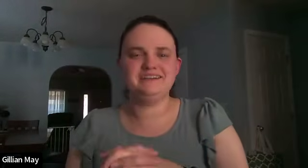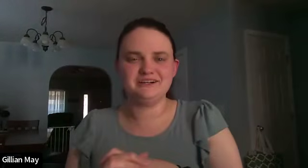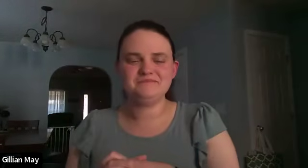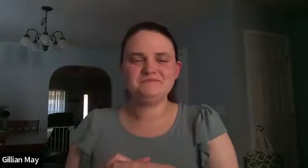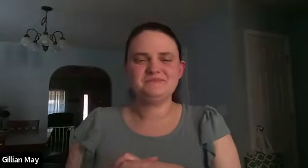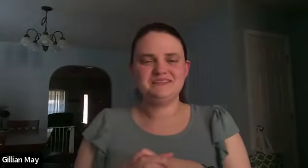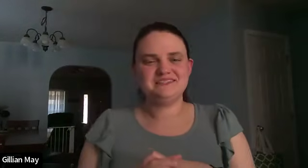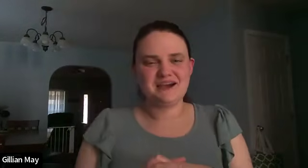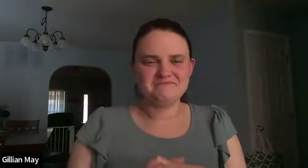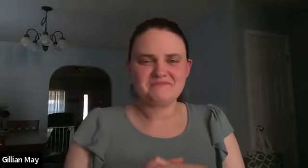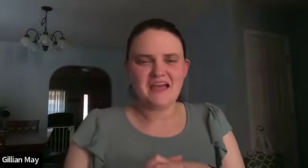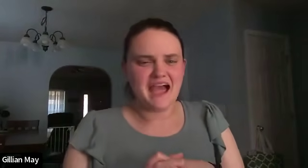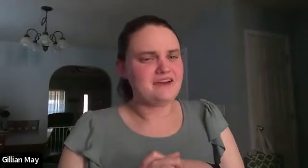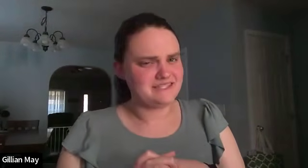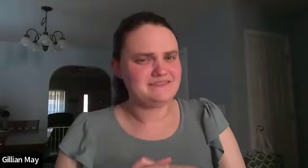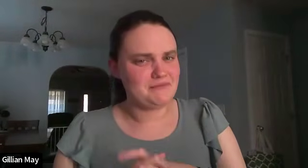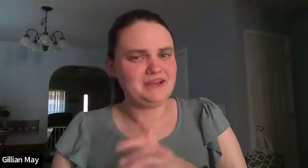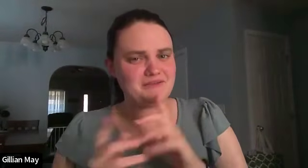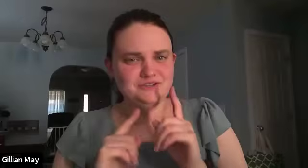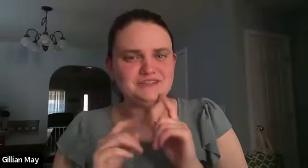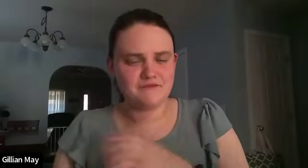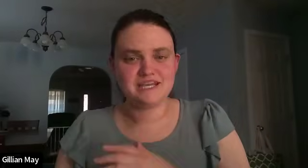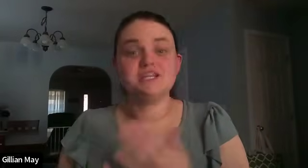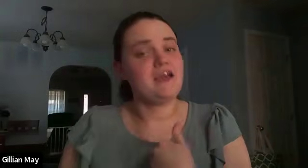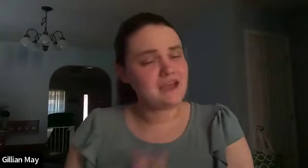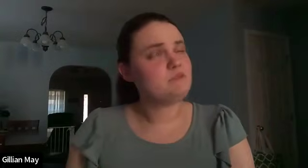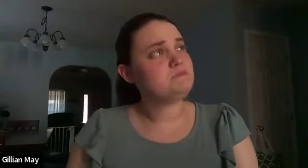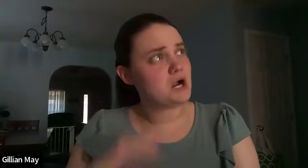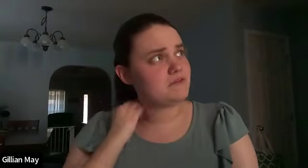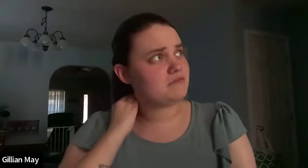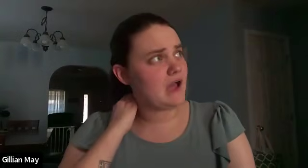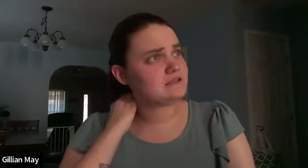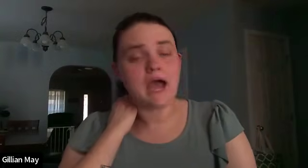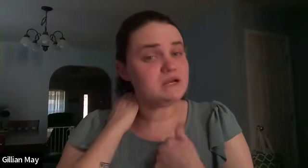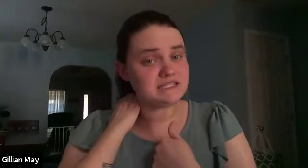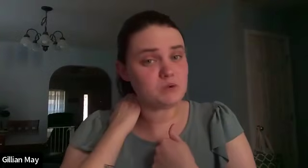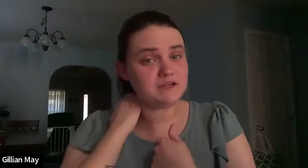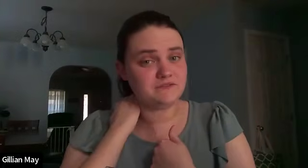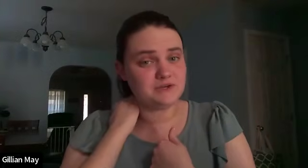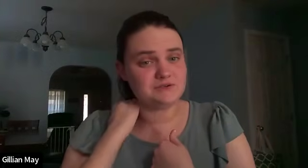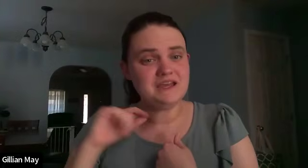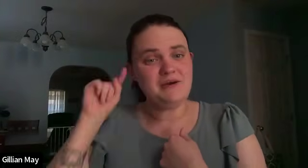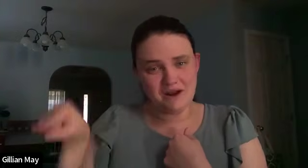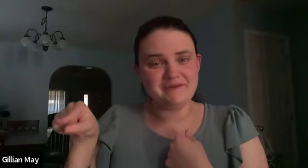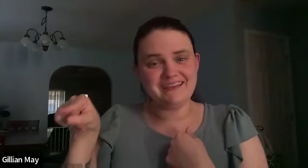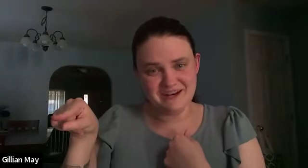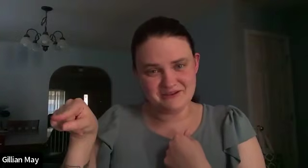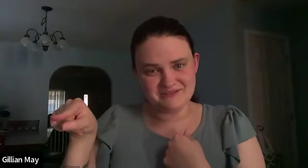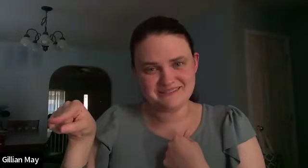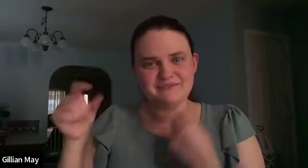deal. So I have seen that be a confusing conversation. I think I was a part of that. I wasn't the one confused. One of my kiddos